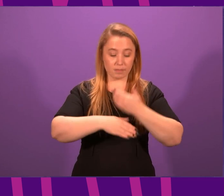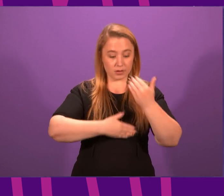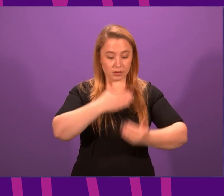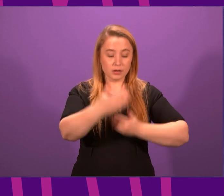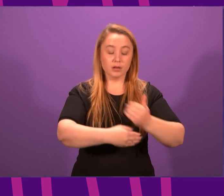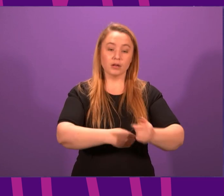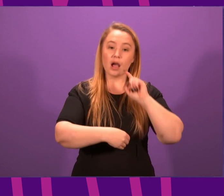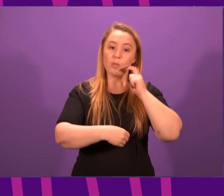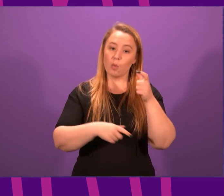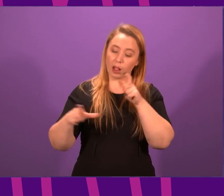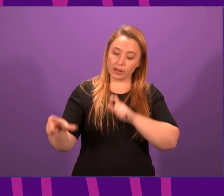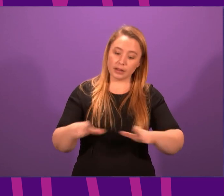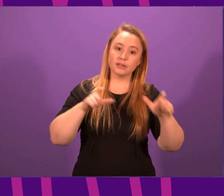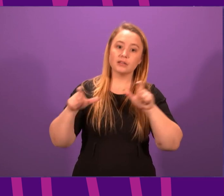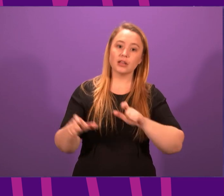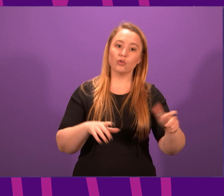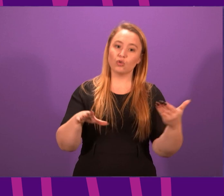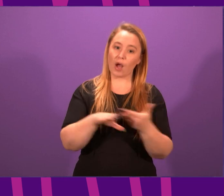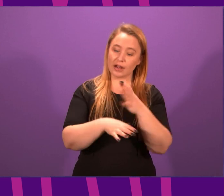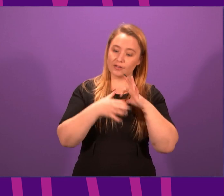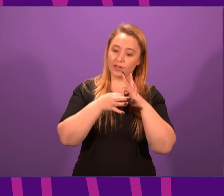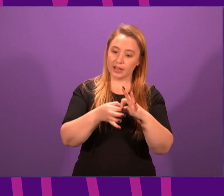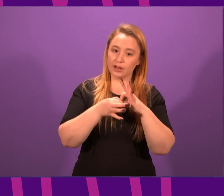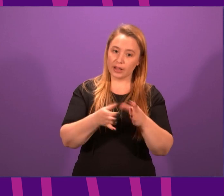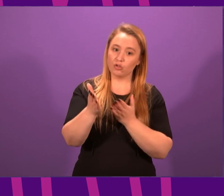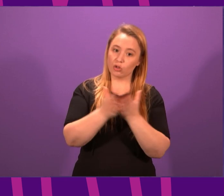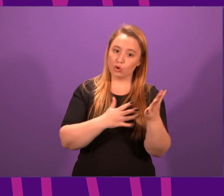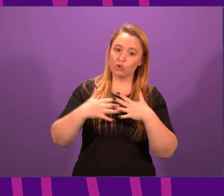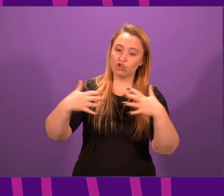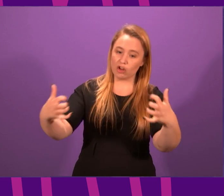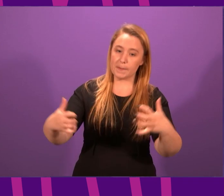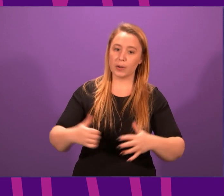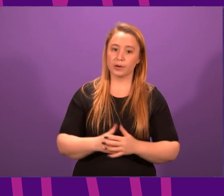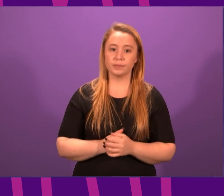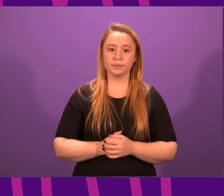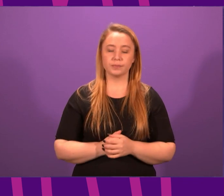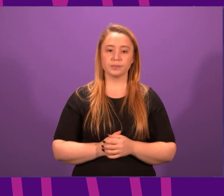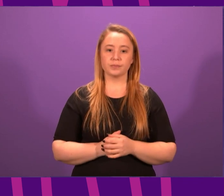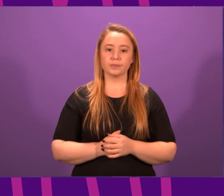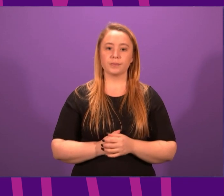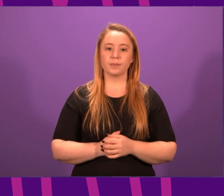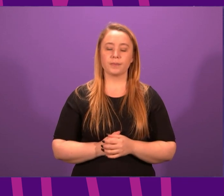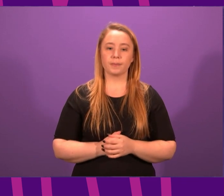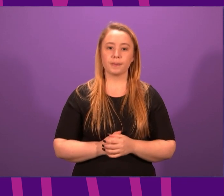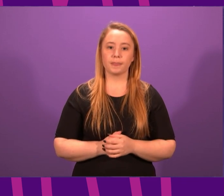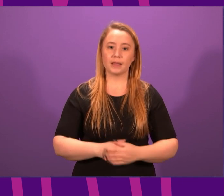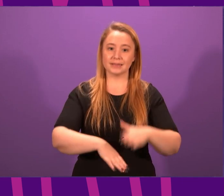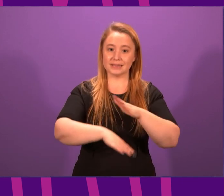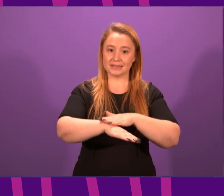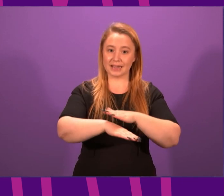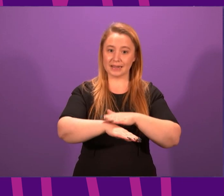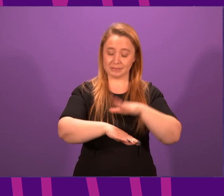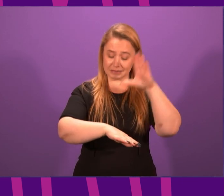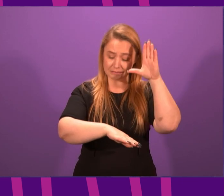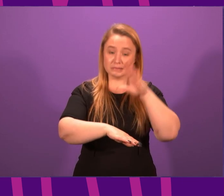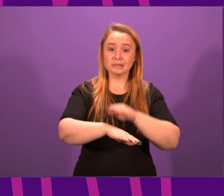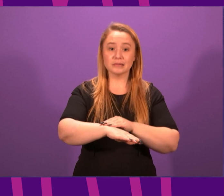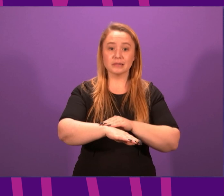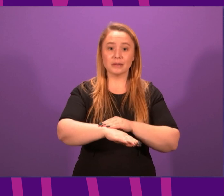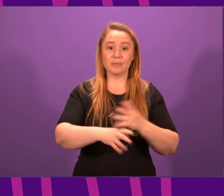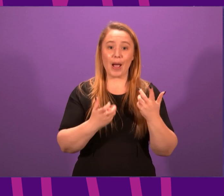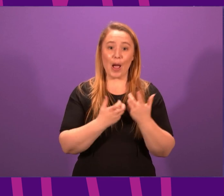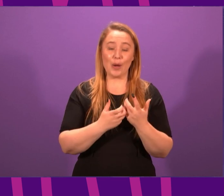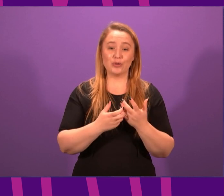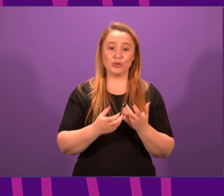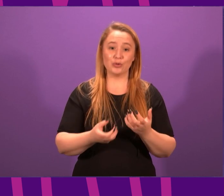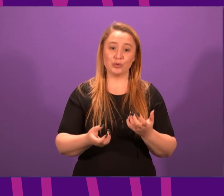to actively engage across the chamber to agree how that can be achieved. Presiding Officer, I don't have time to do justice in responding to